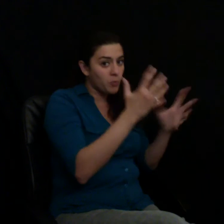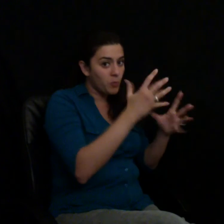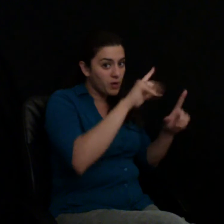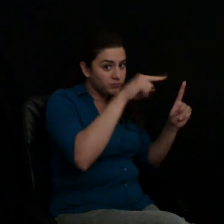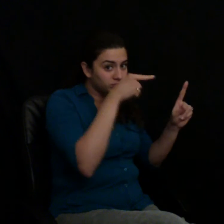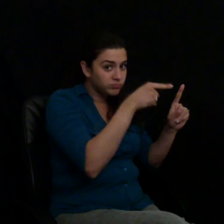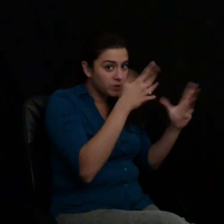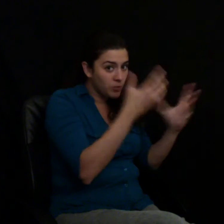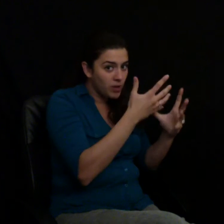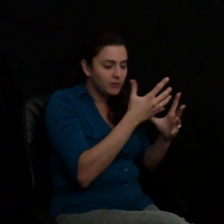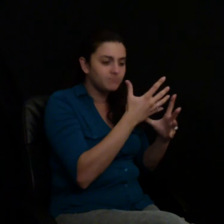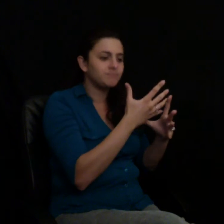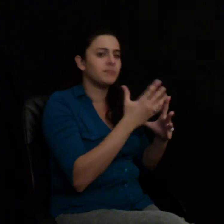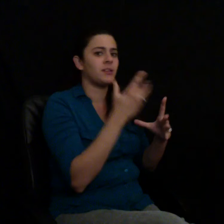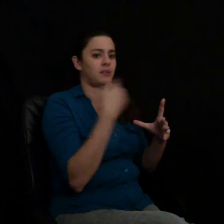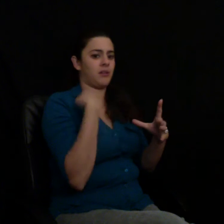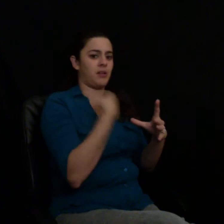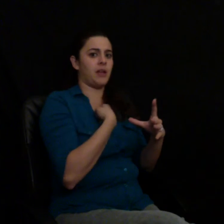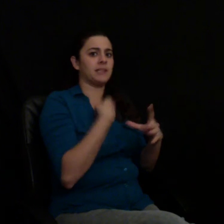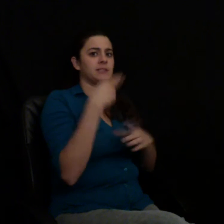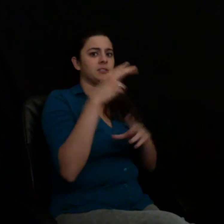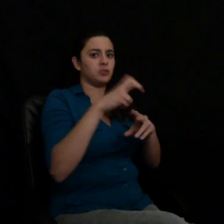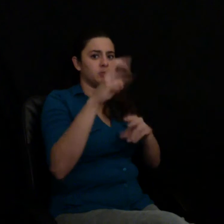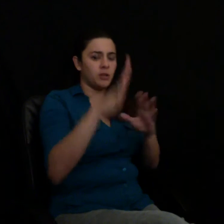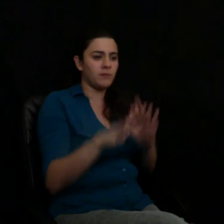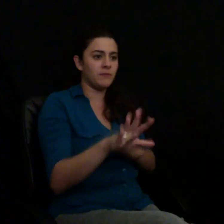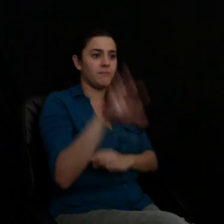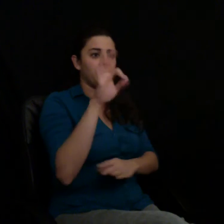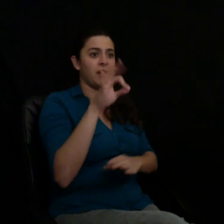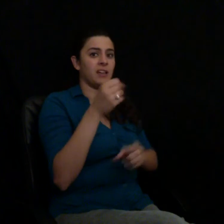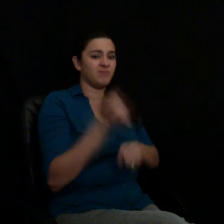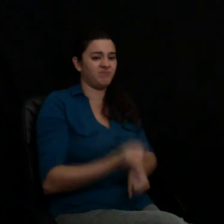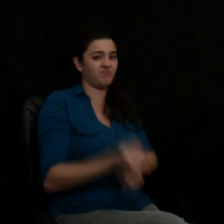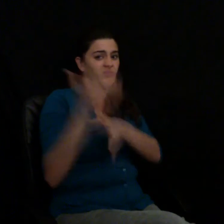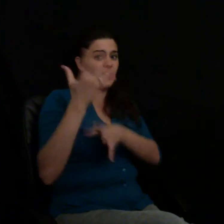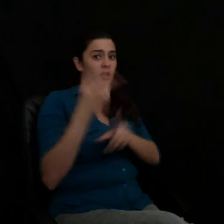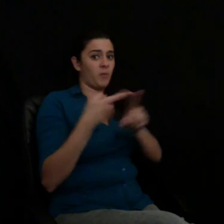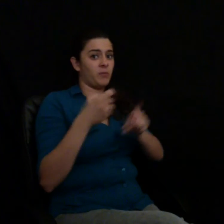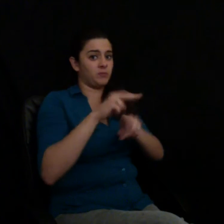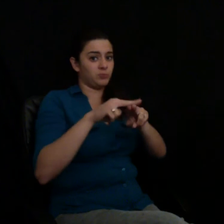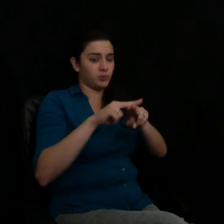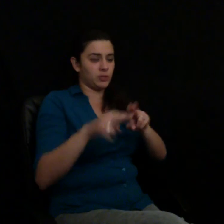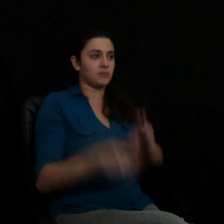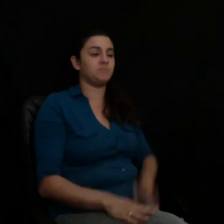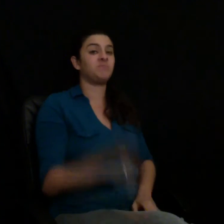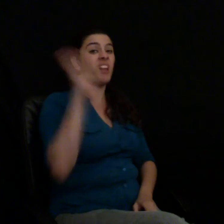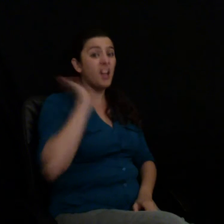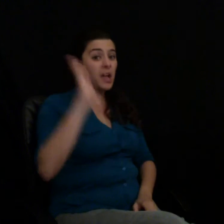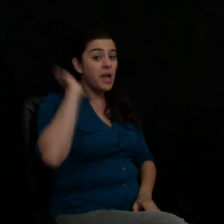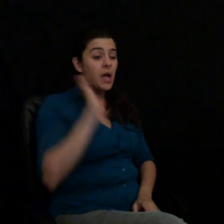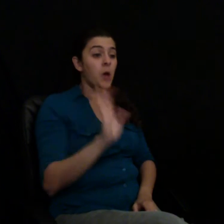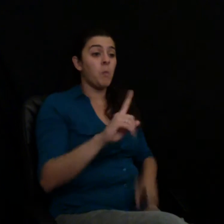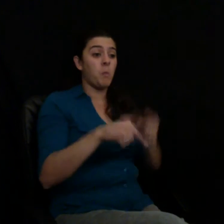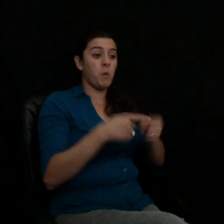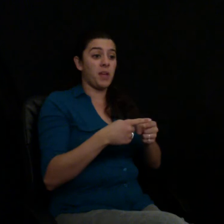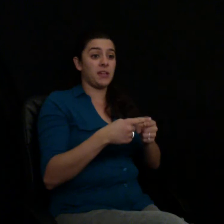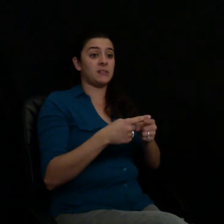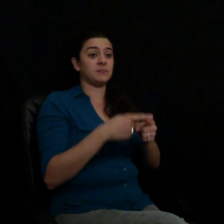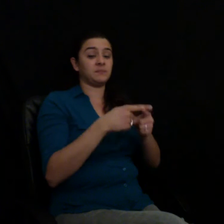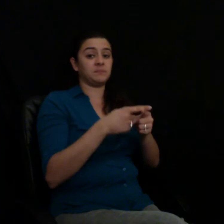70 years ago, they used to actually physically assault hobos. They'd beat you with sticks and rough you up real good. Today, in a more